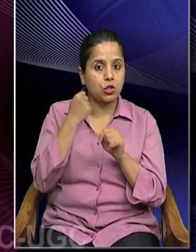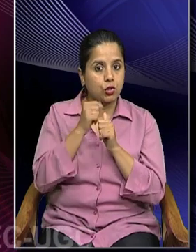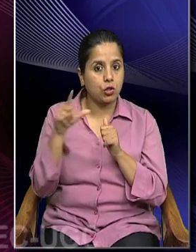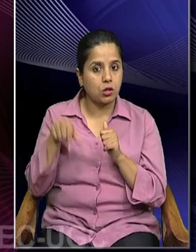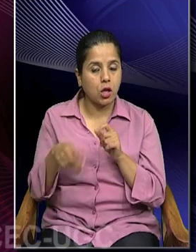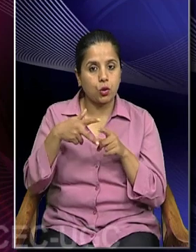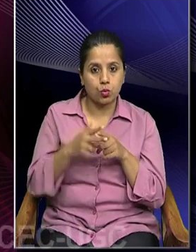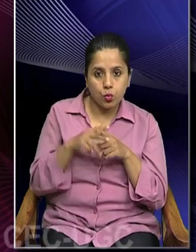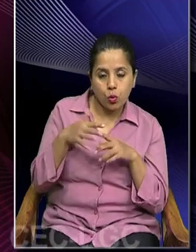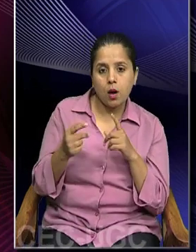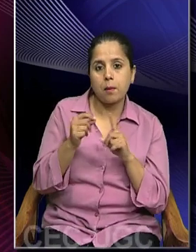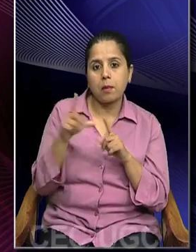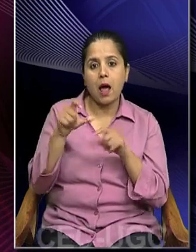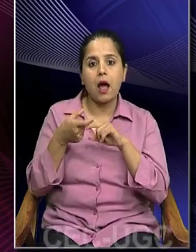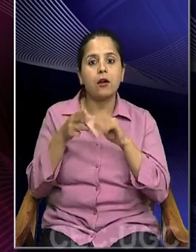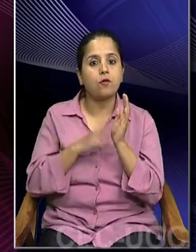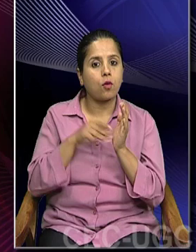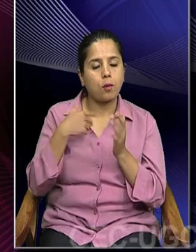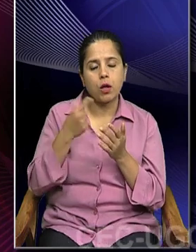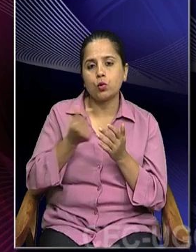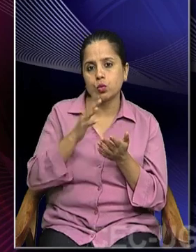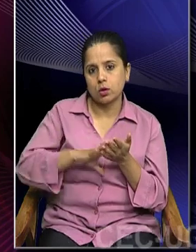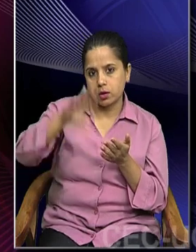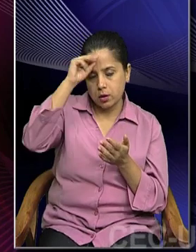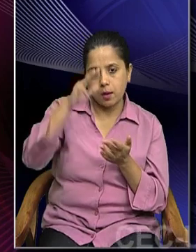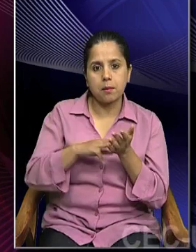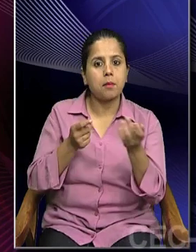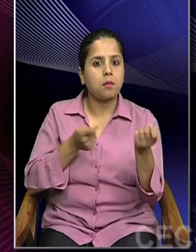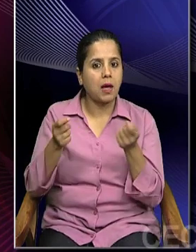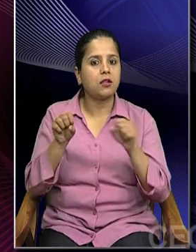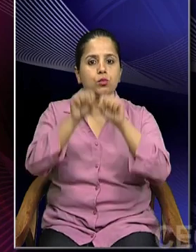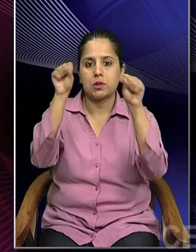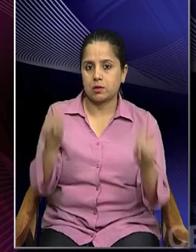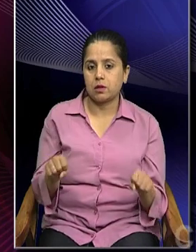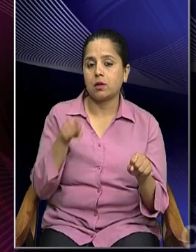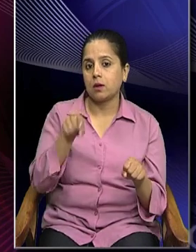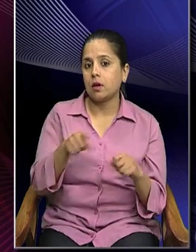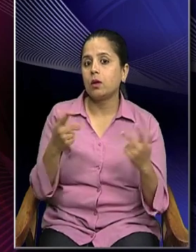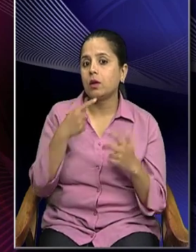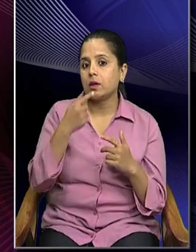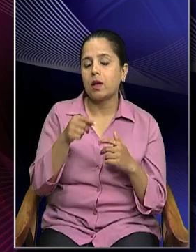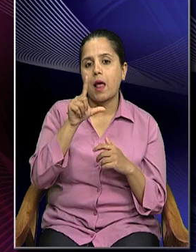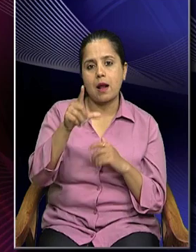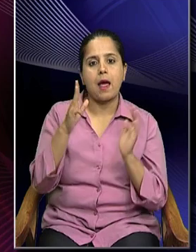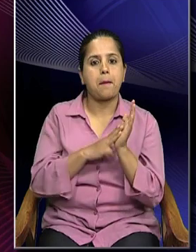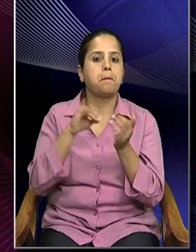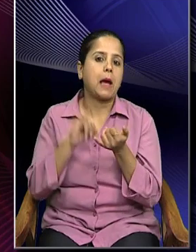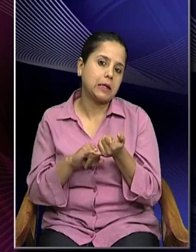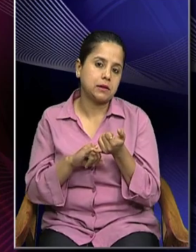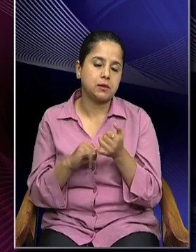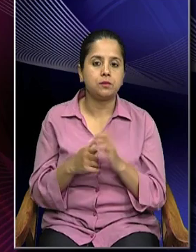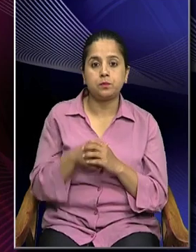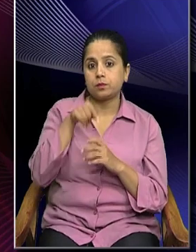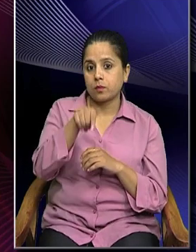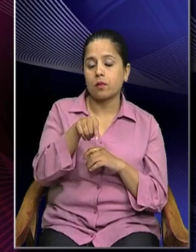and the platforms, we use the learning management system, that is the LMS.